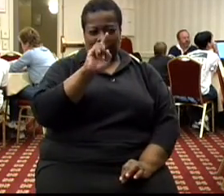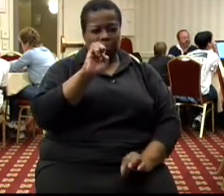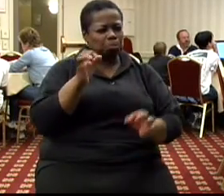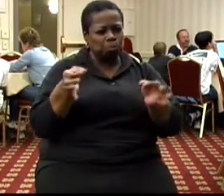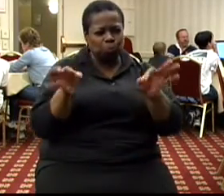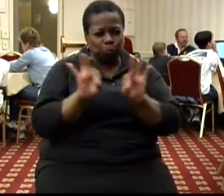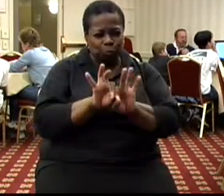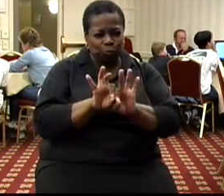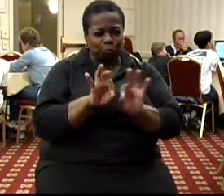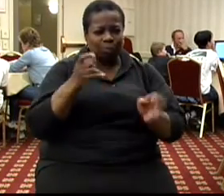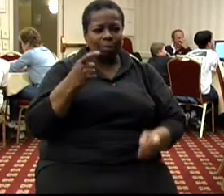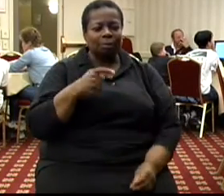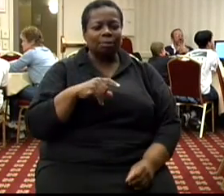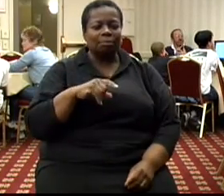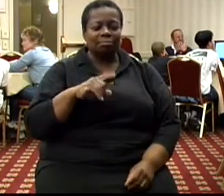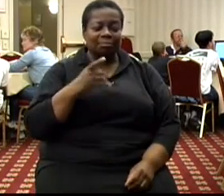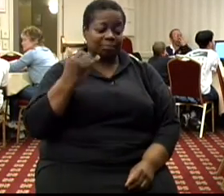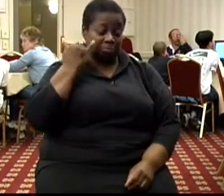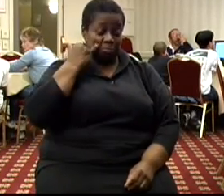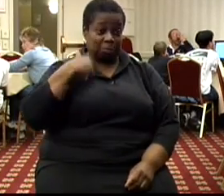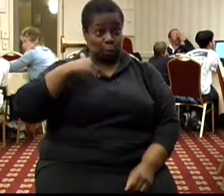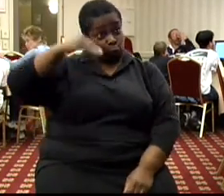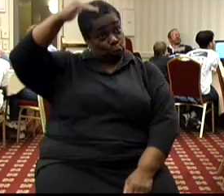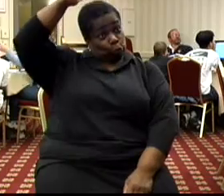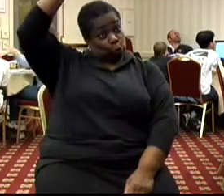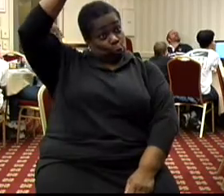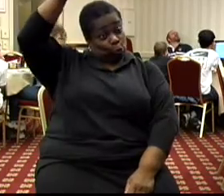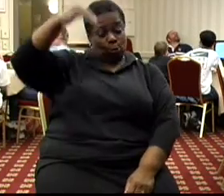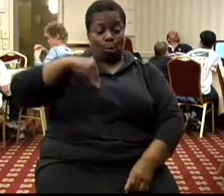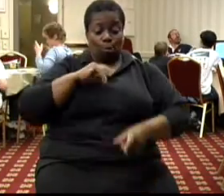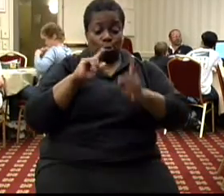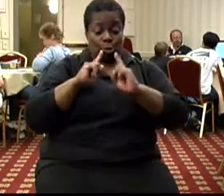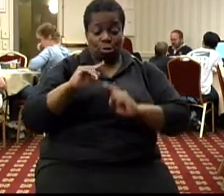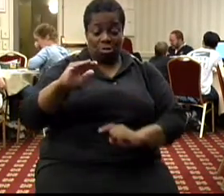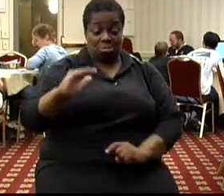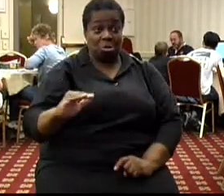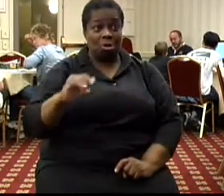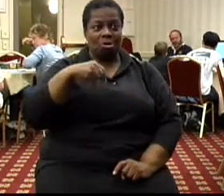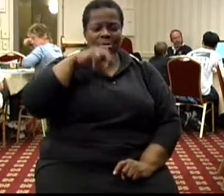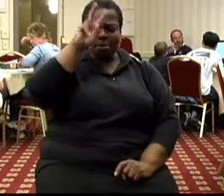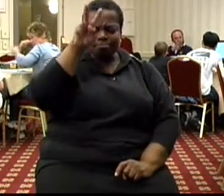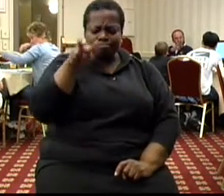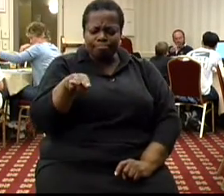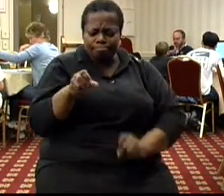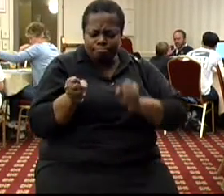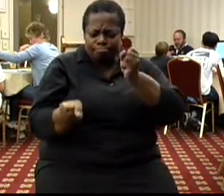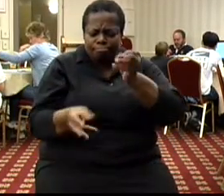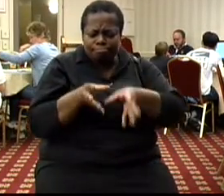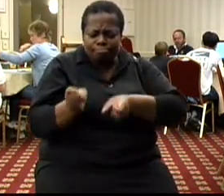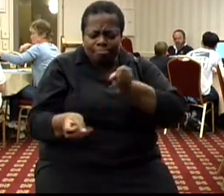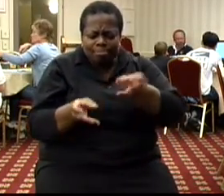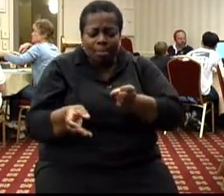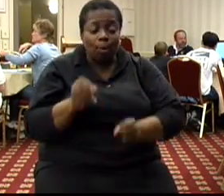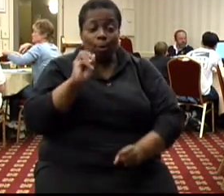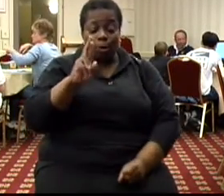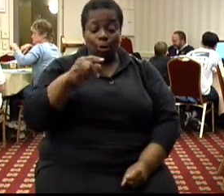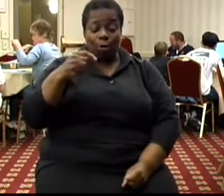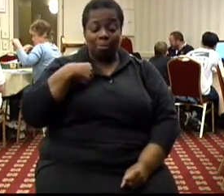important. If I'm a tall person speaking to a child, I need to watch where my eye gaze